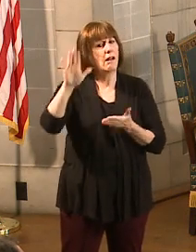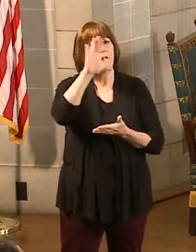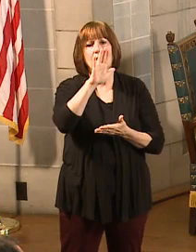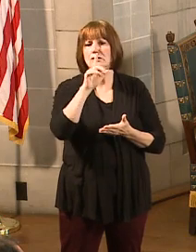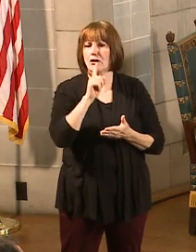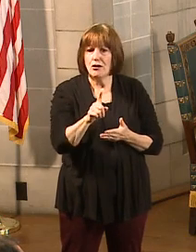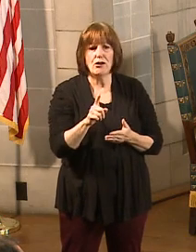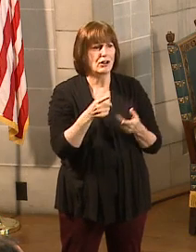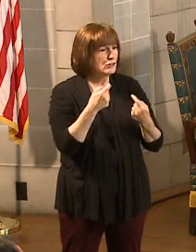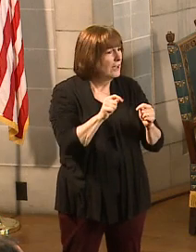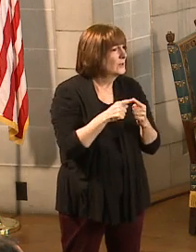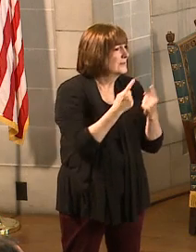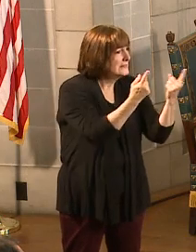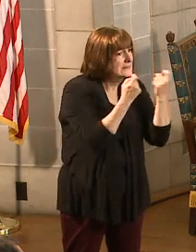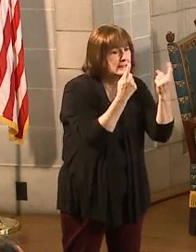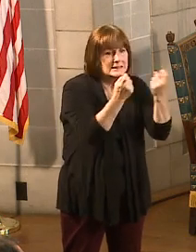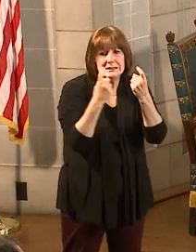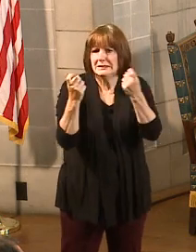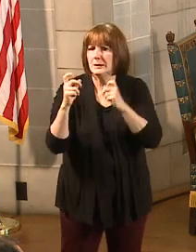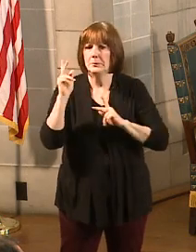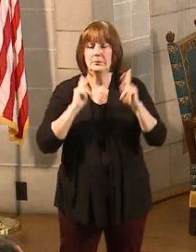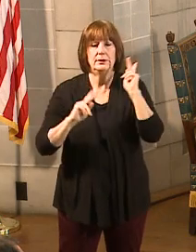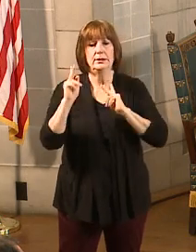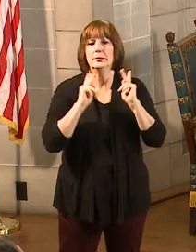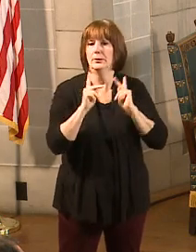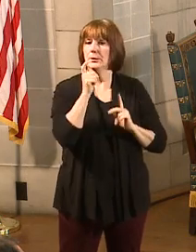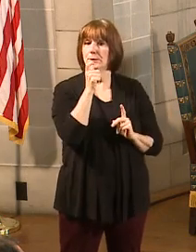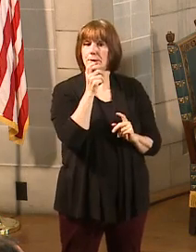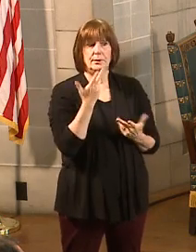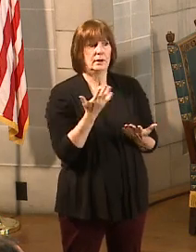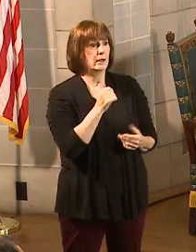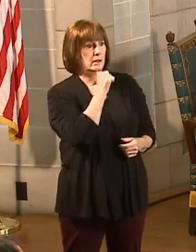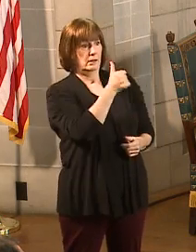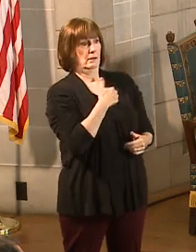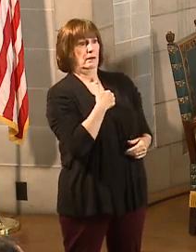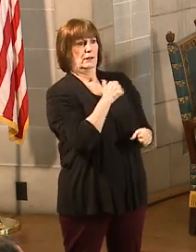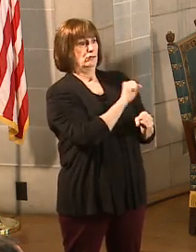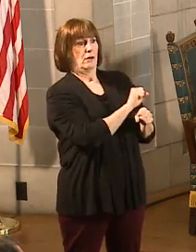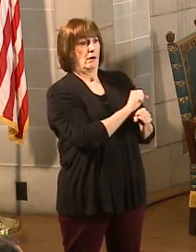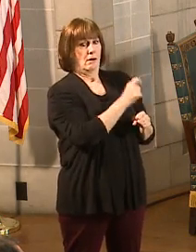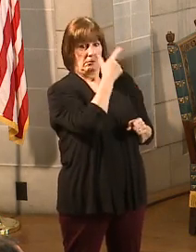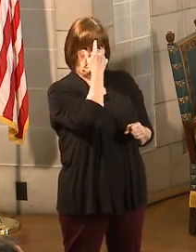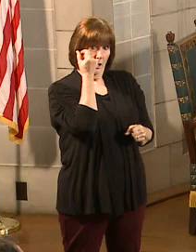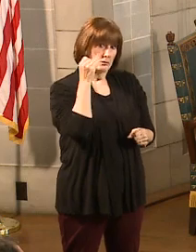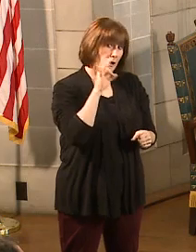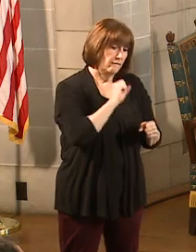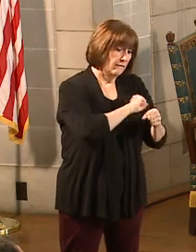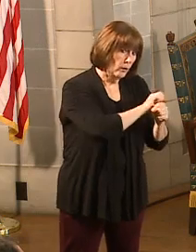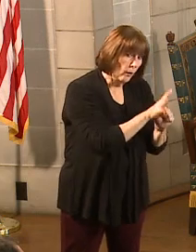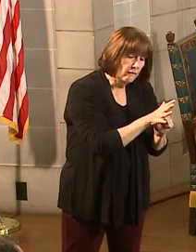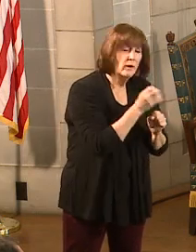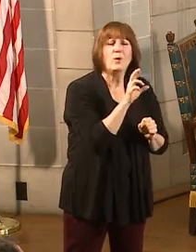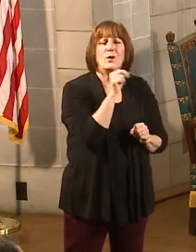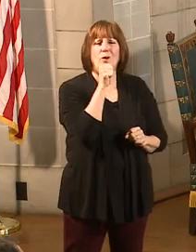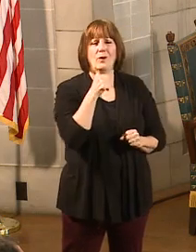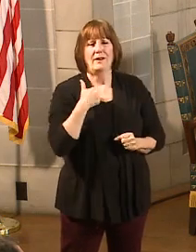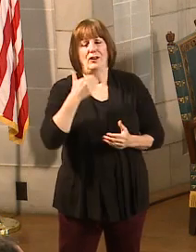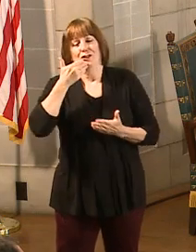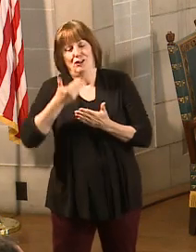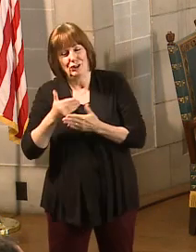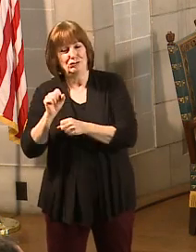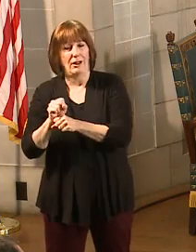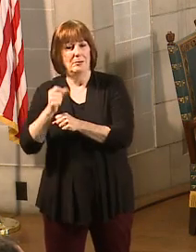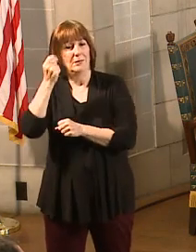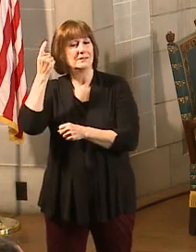out, trying to grab those people that have been unemployed as a result of COVID or are underemployed as a result of COVID,